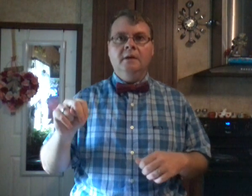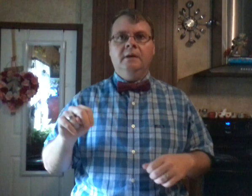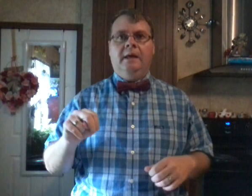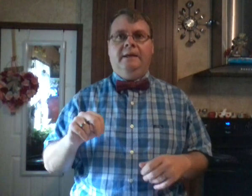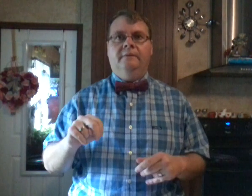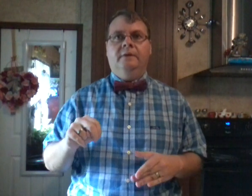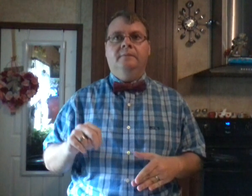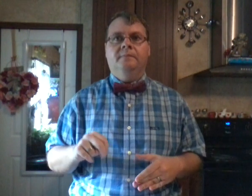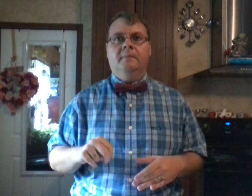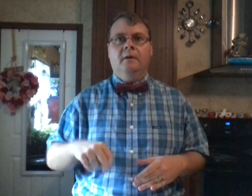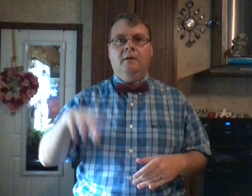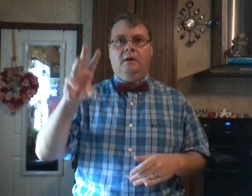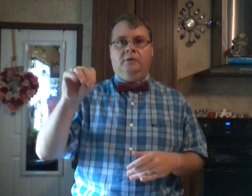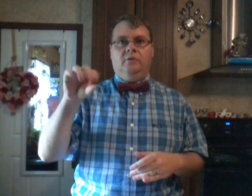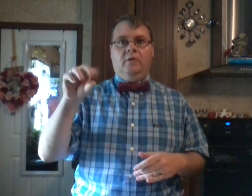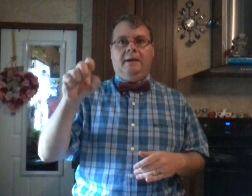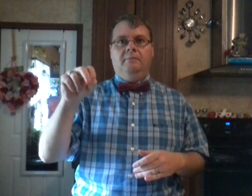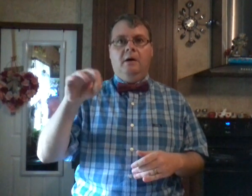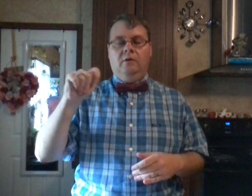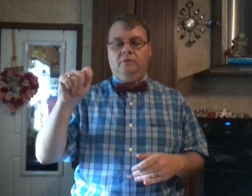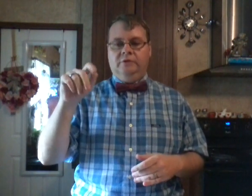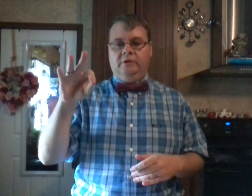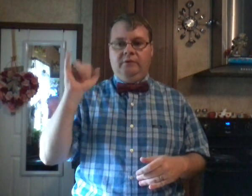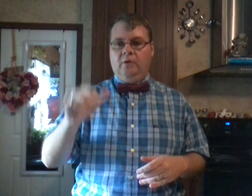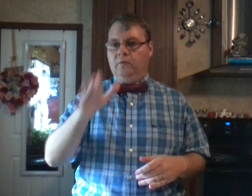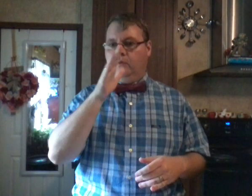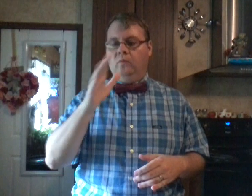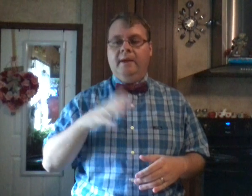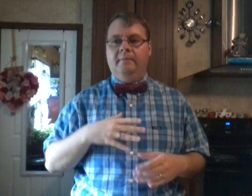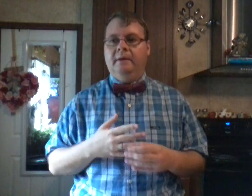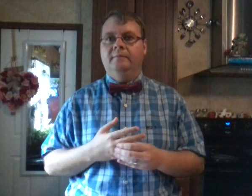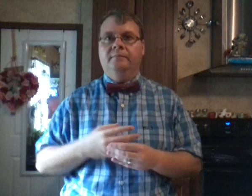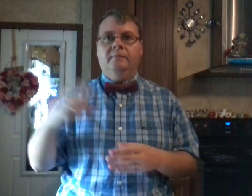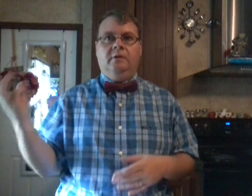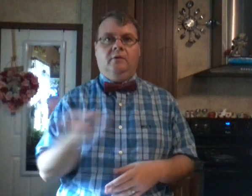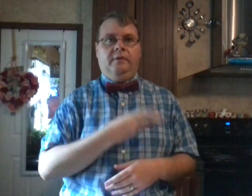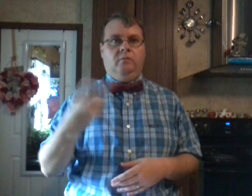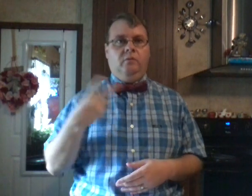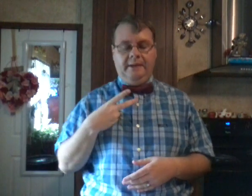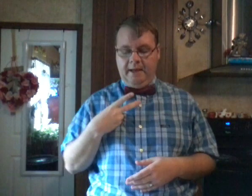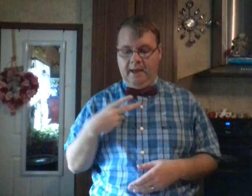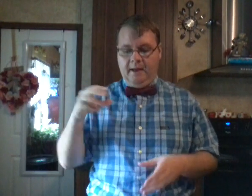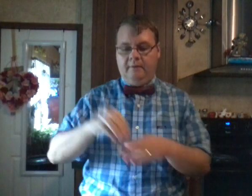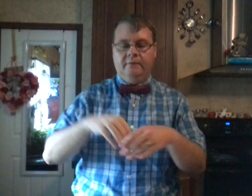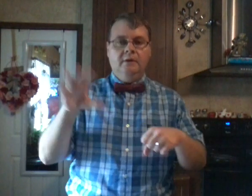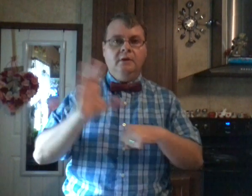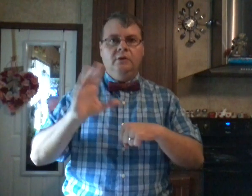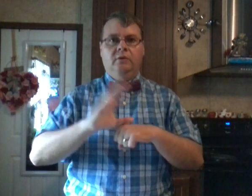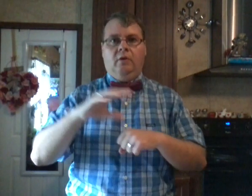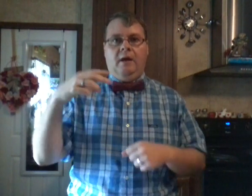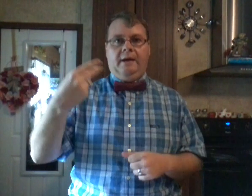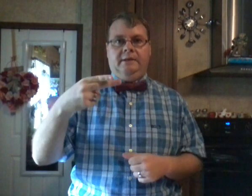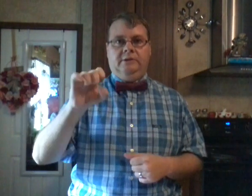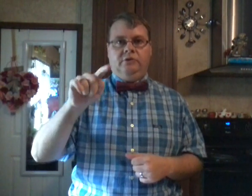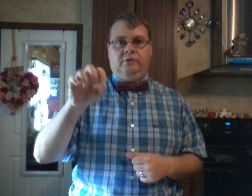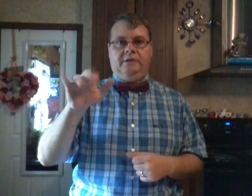And even, uh, you know, like most of, you know, the women, you know, that we have, you know, like in church